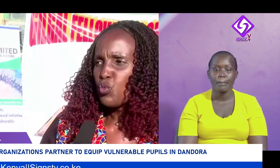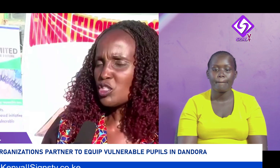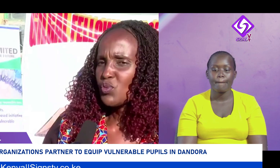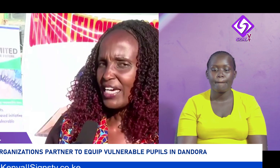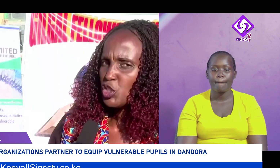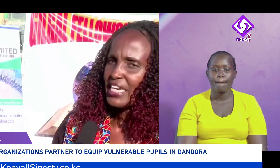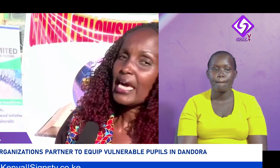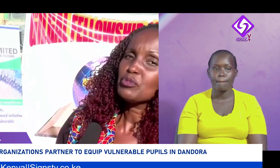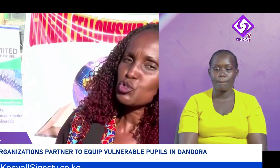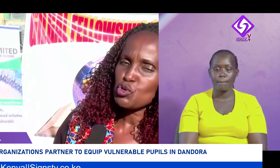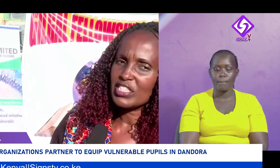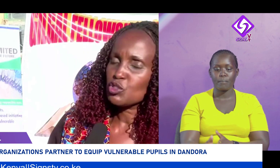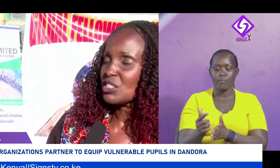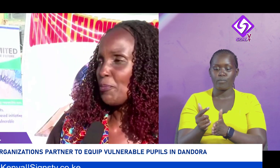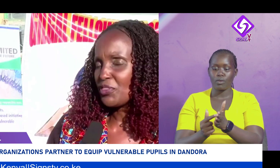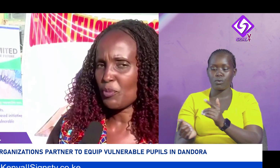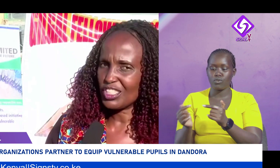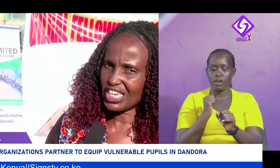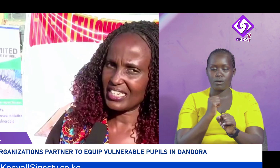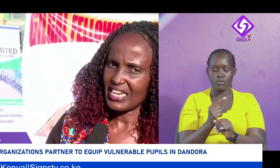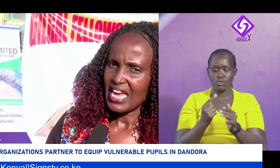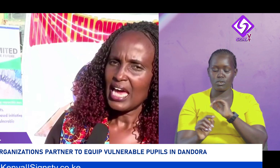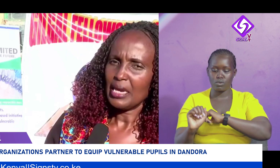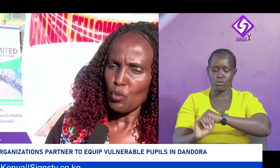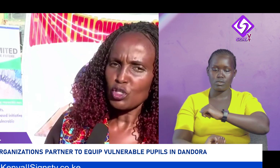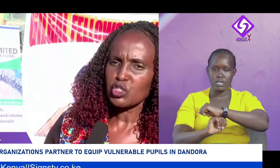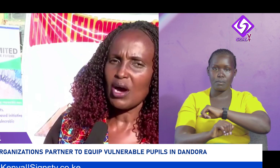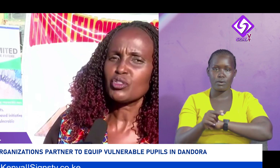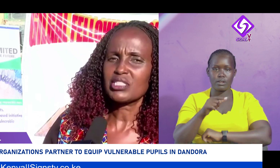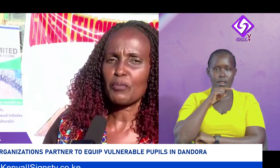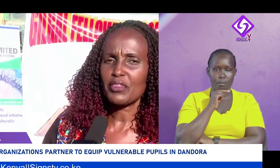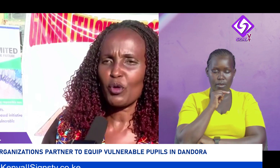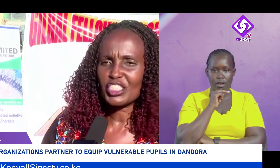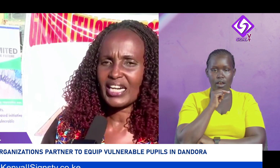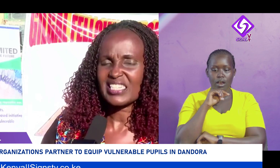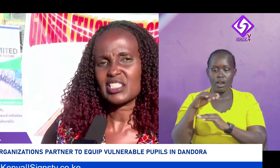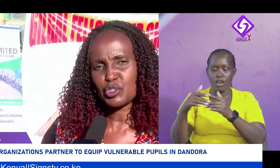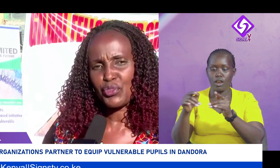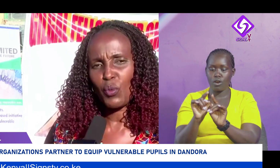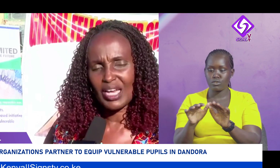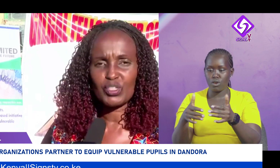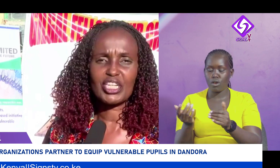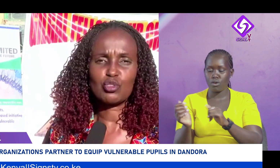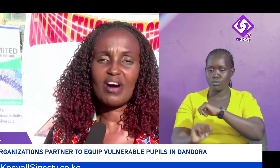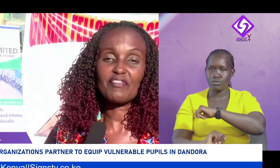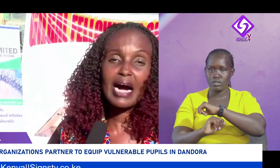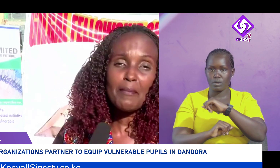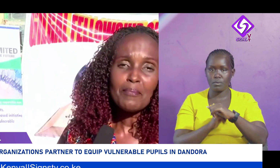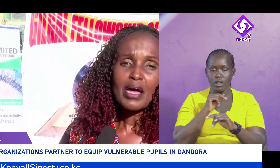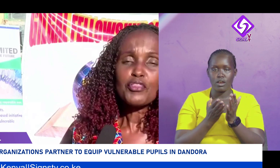What we actually came to do is to support the boy child, and more so how to support the boy child is through the well-wishers who have come